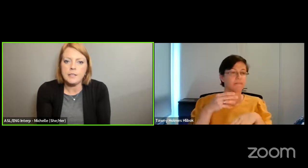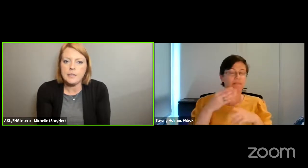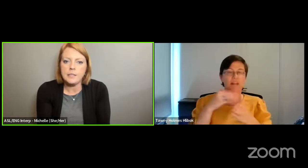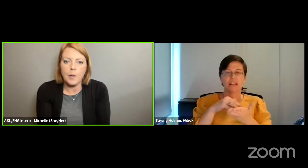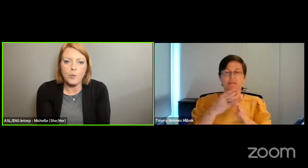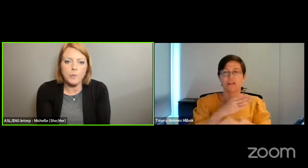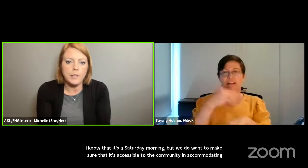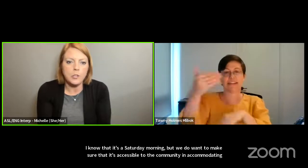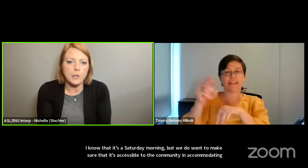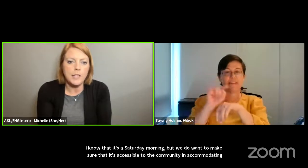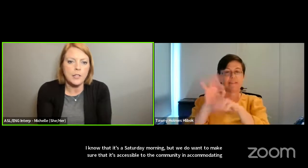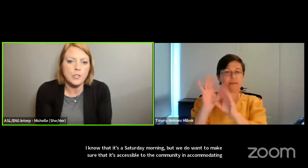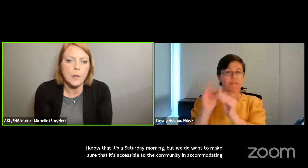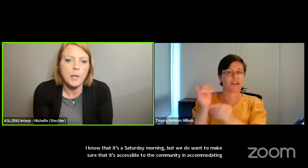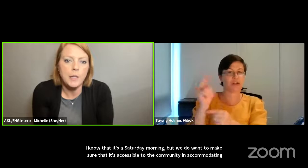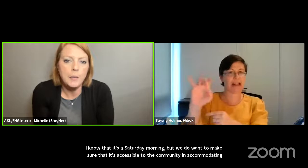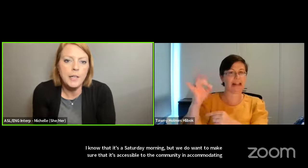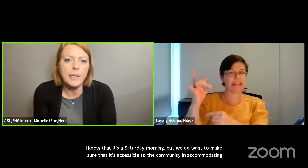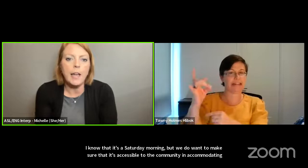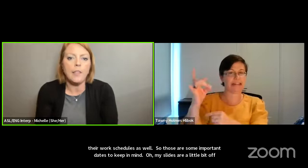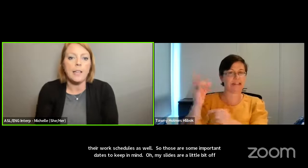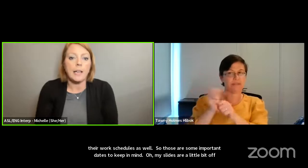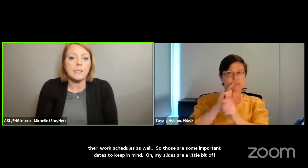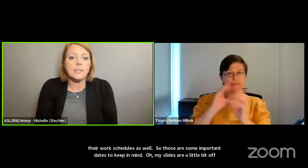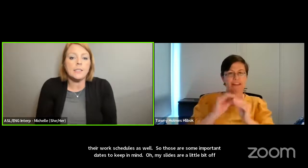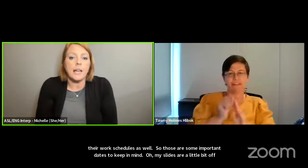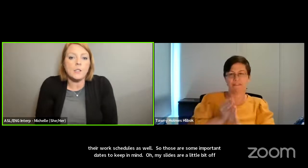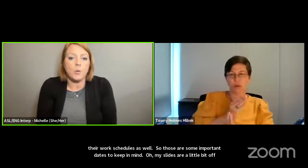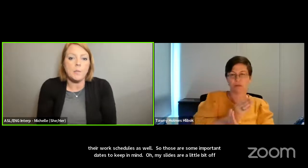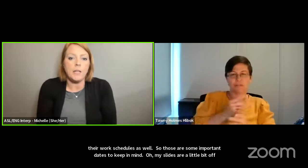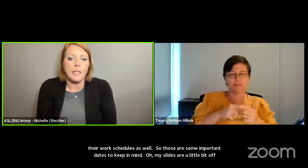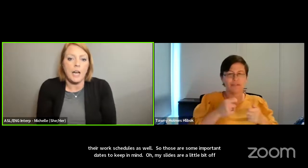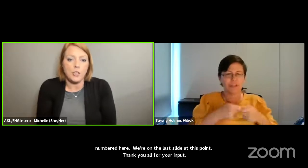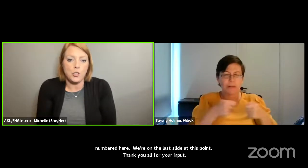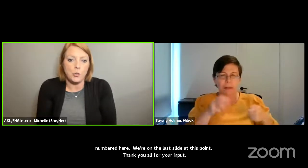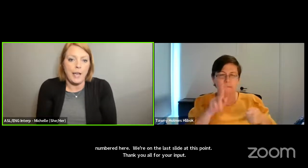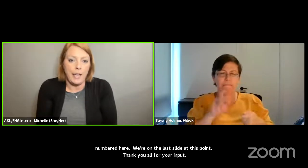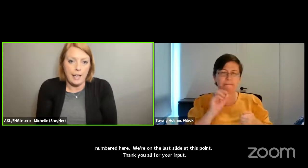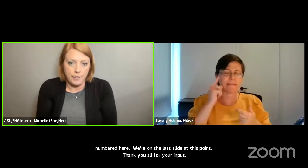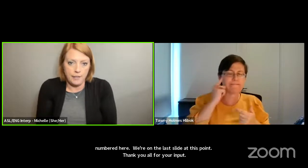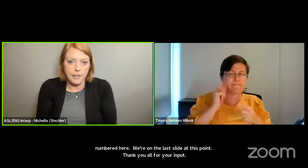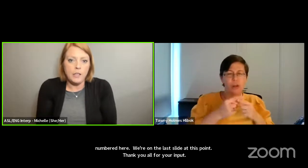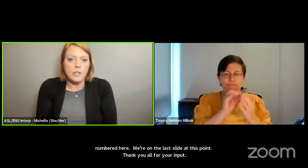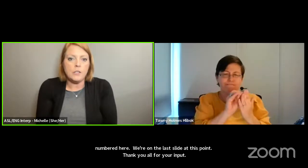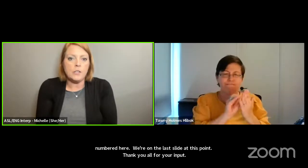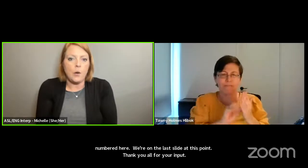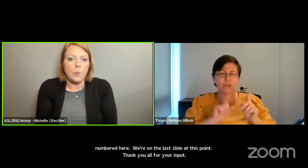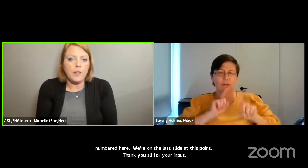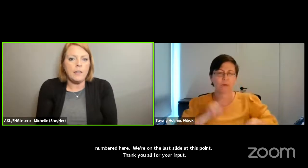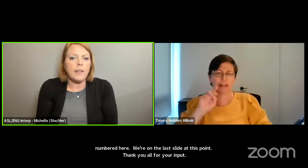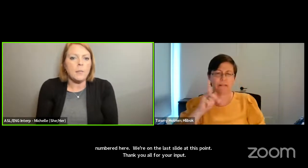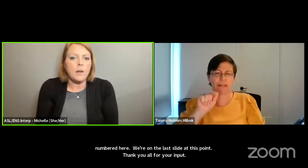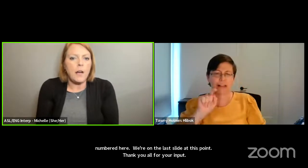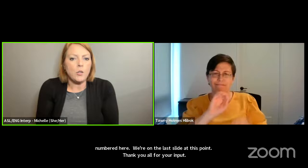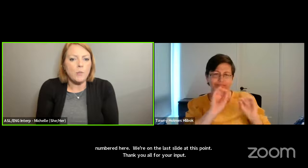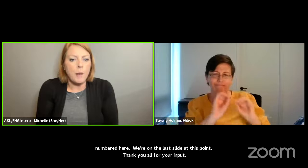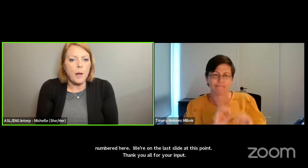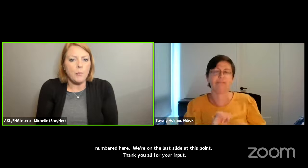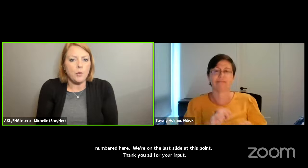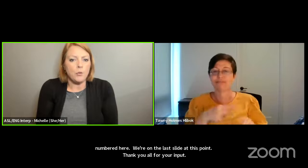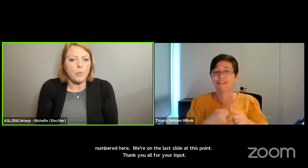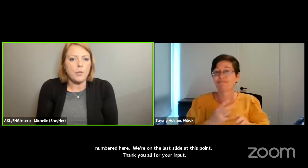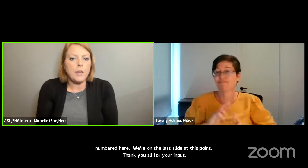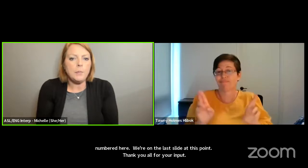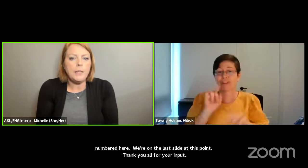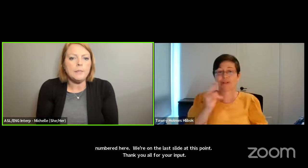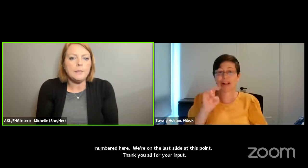And next step would be to attend your subcommittee meeting and the next task force meeting on June 8th. So be thinking about how to wrap